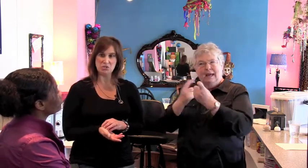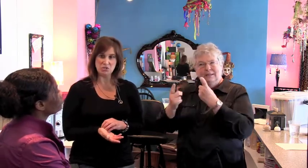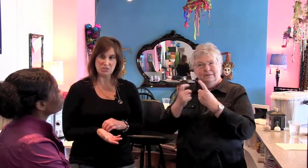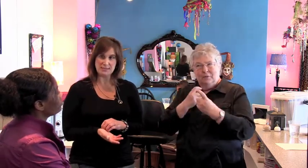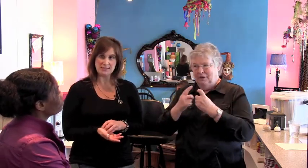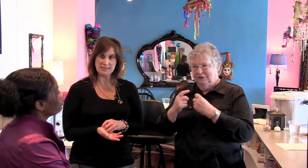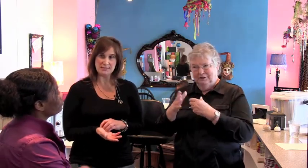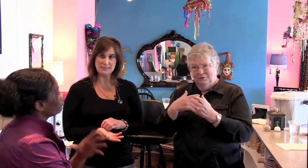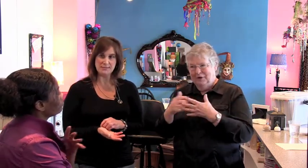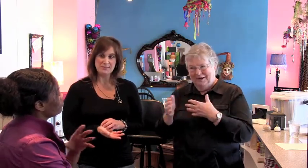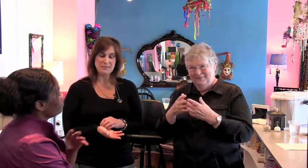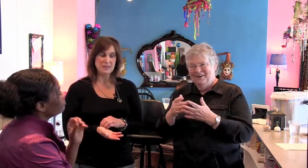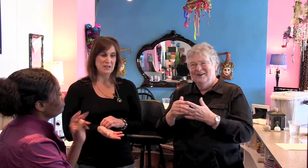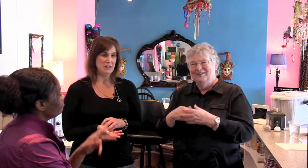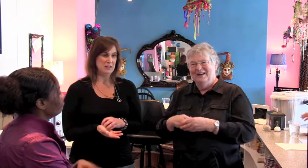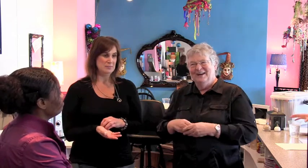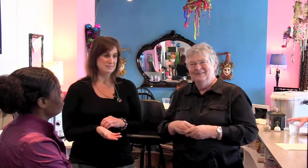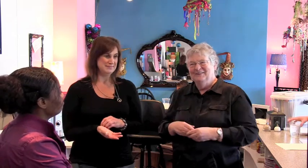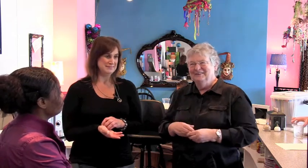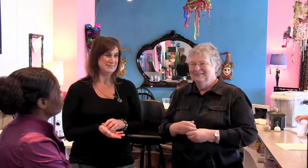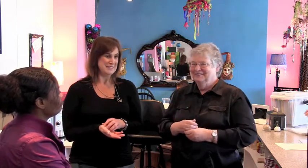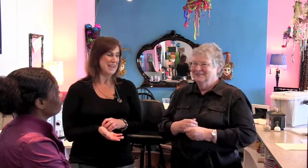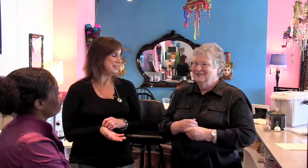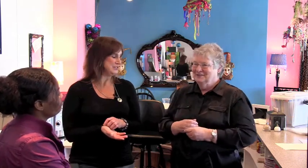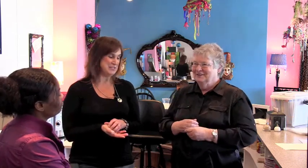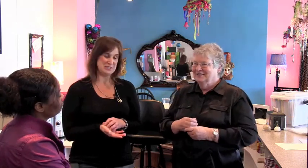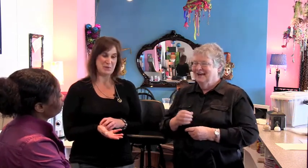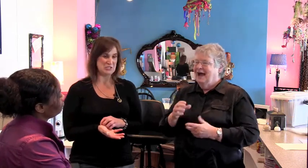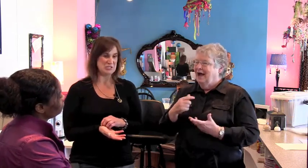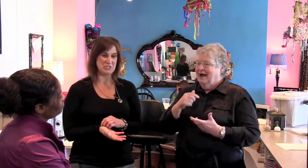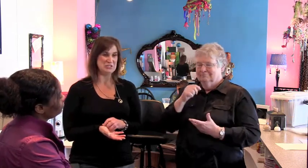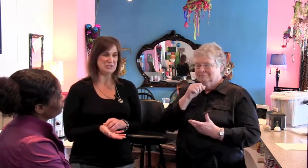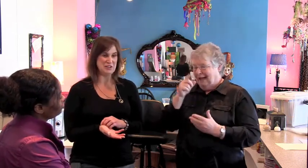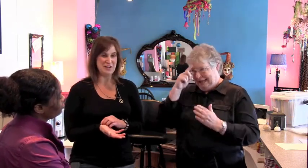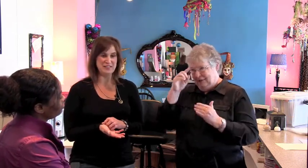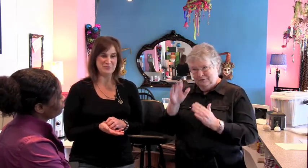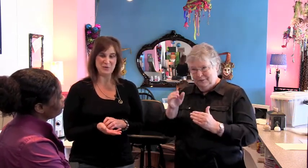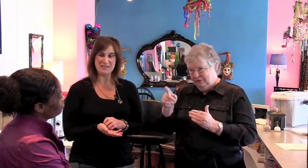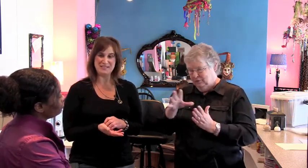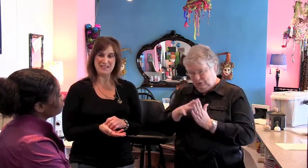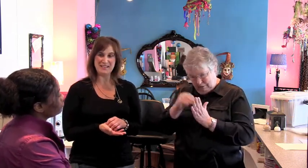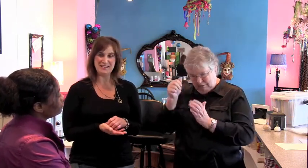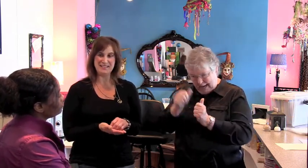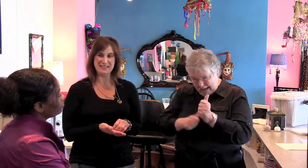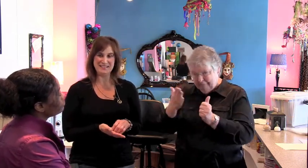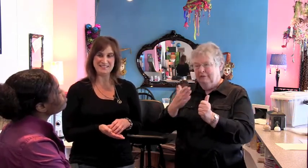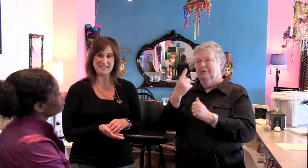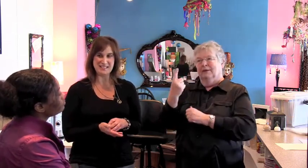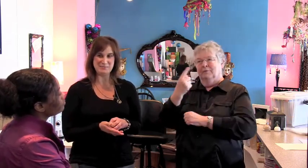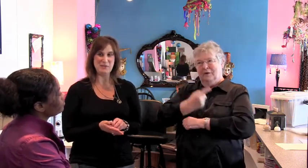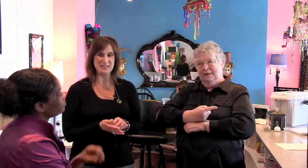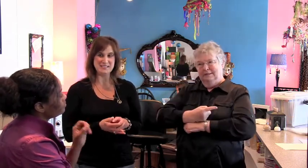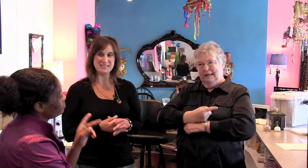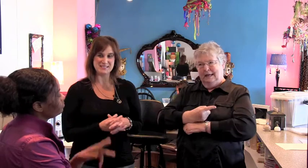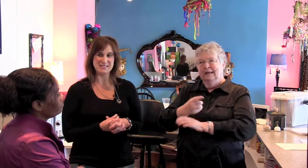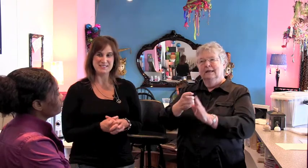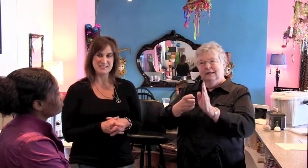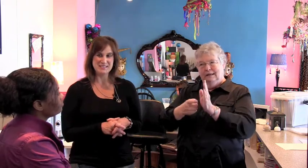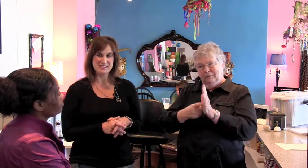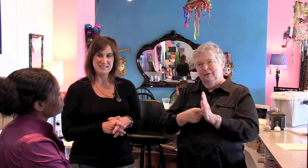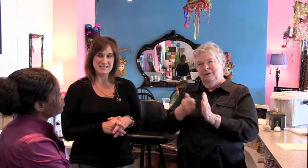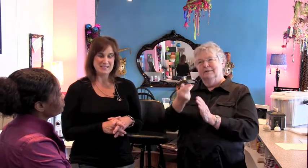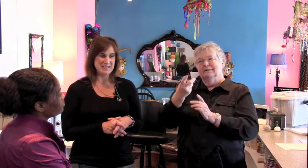any questions. Okay, I will. I don't expect you to learn it all in one day. It'll take